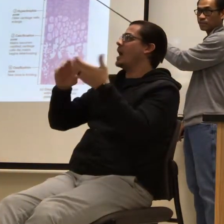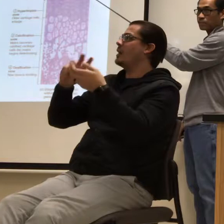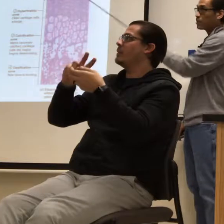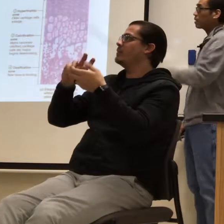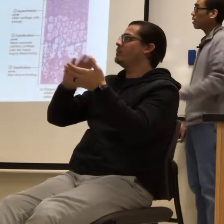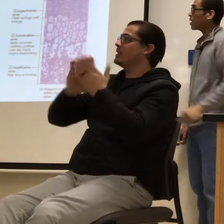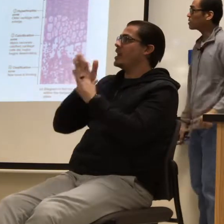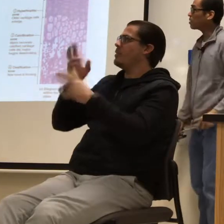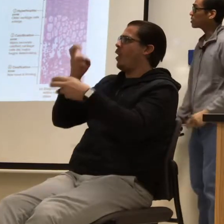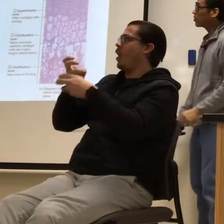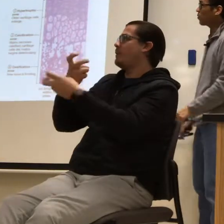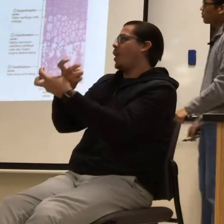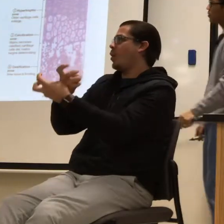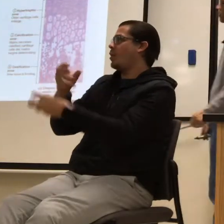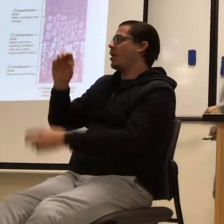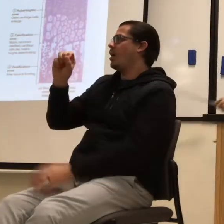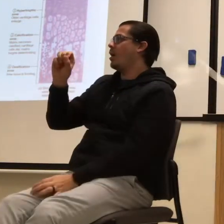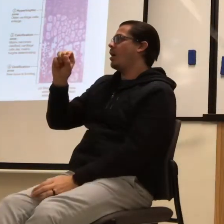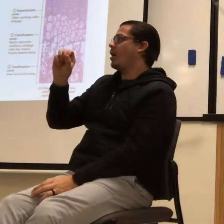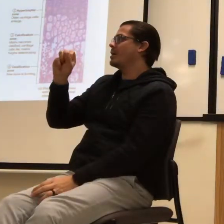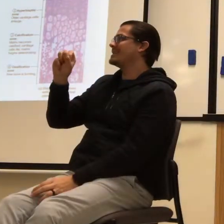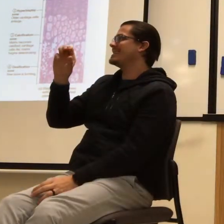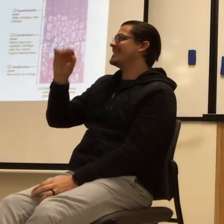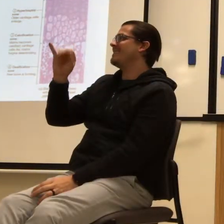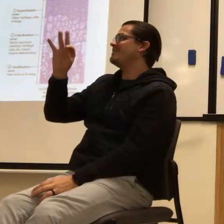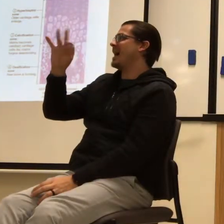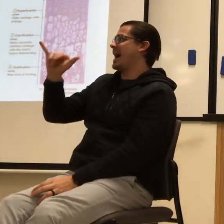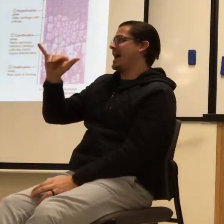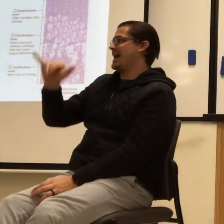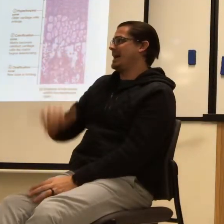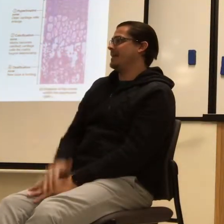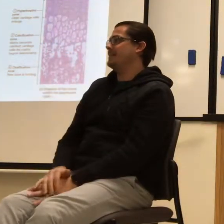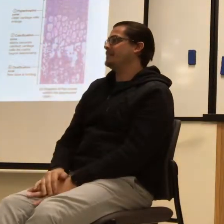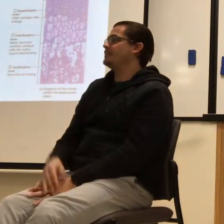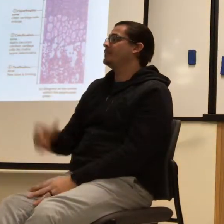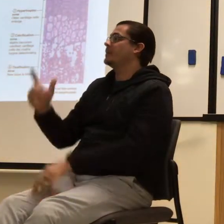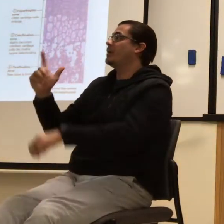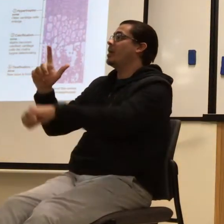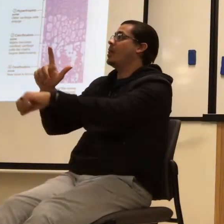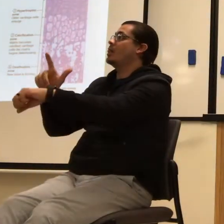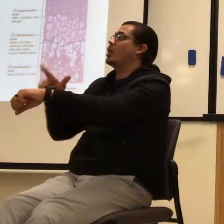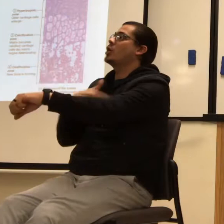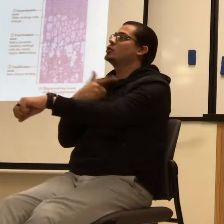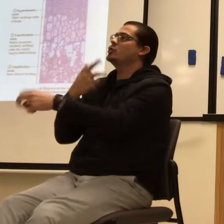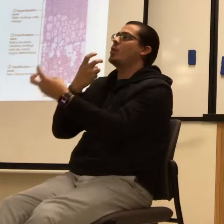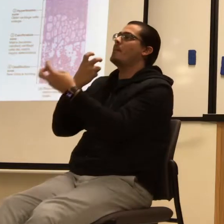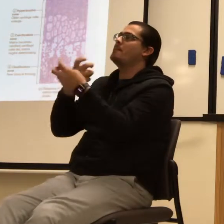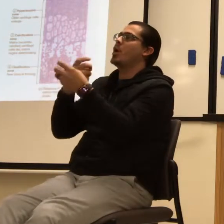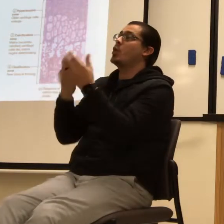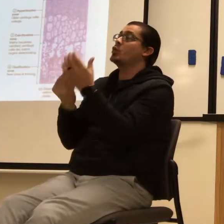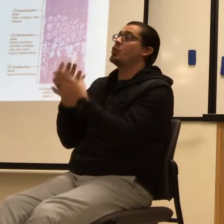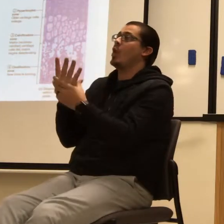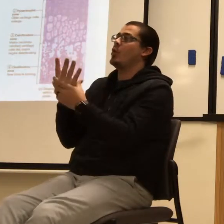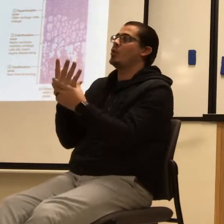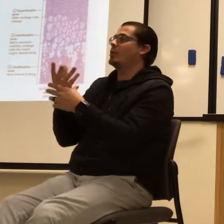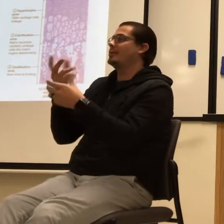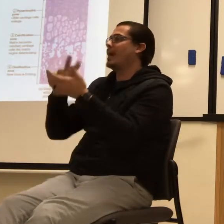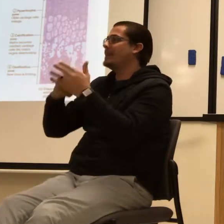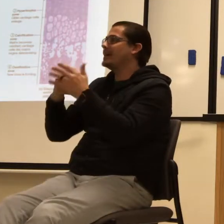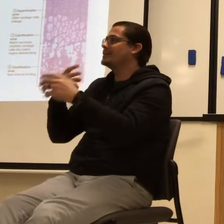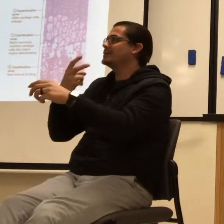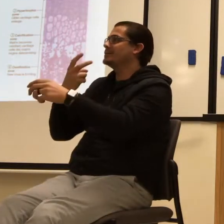ossified. All right, so let's go through the zones. This is longitudinal bone growth, bones get